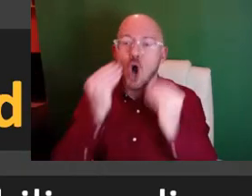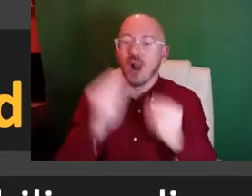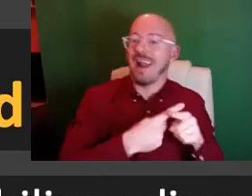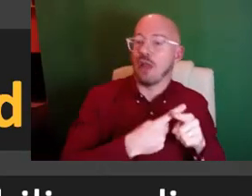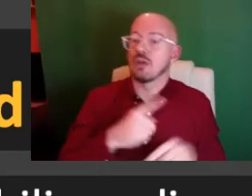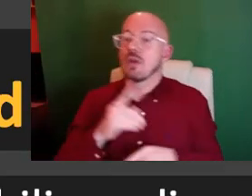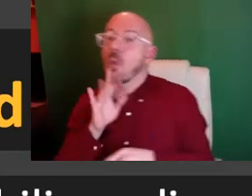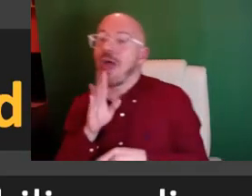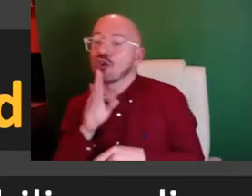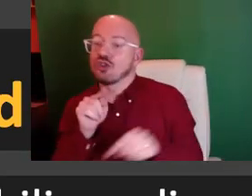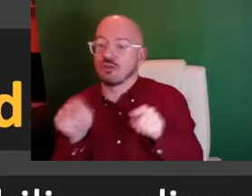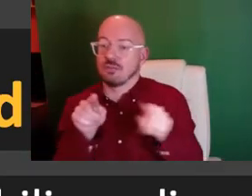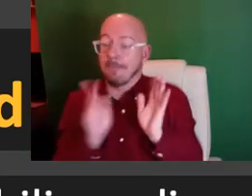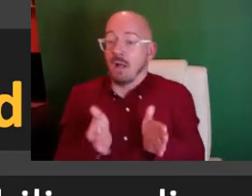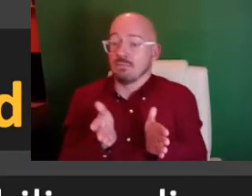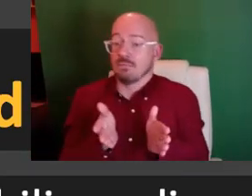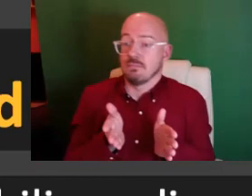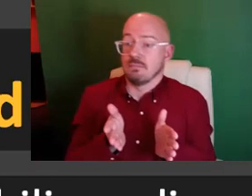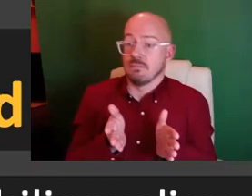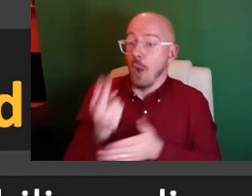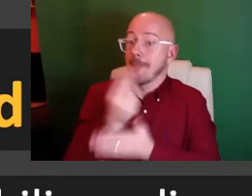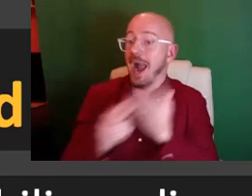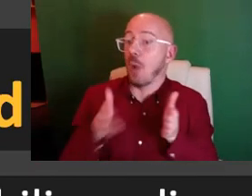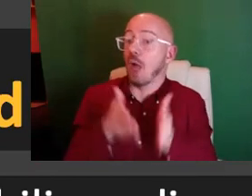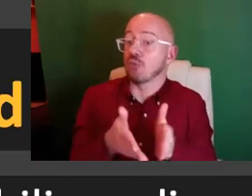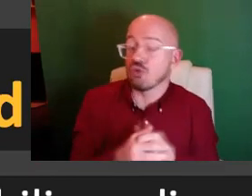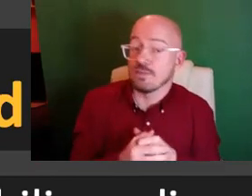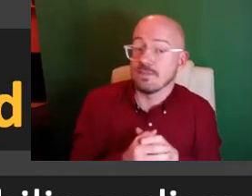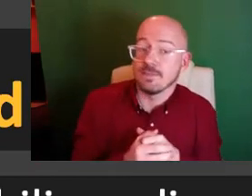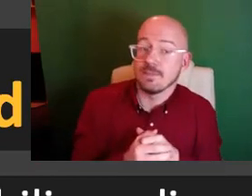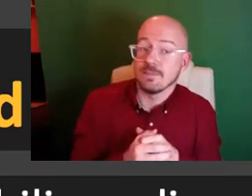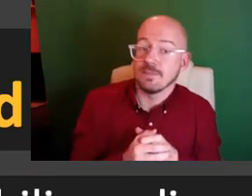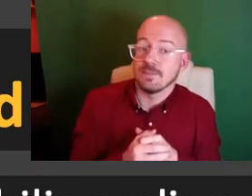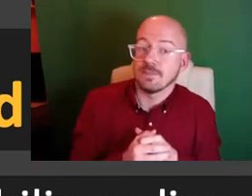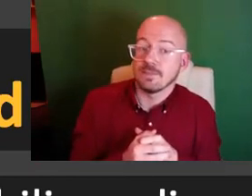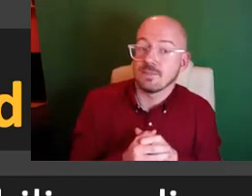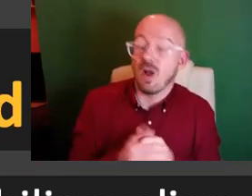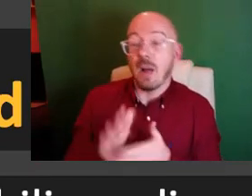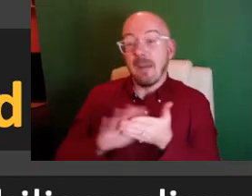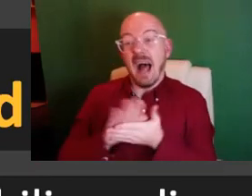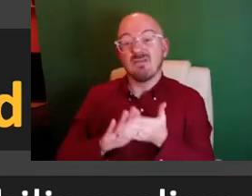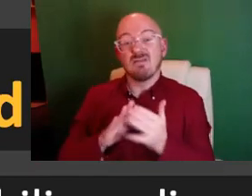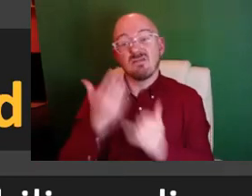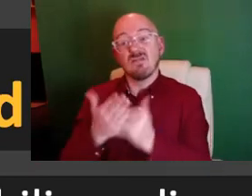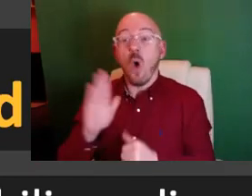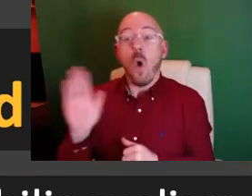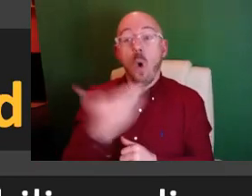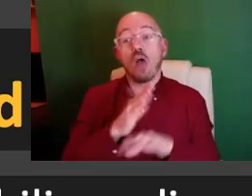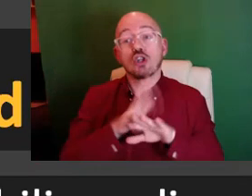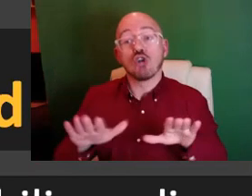schools, so all children must learn English and Welsh throughout their